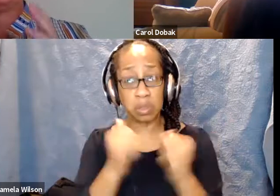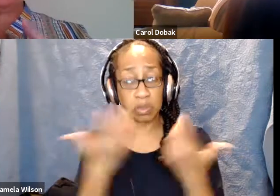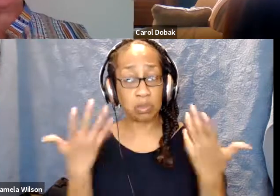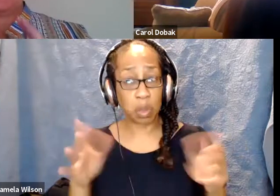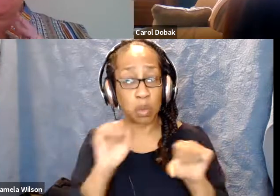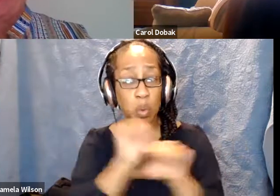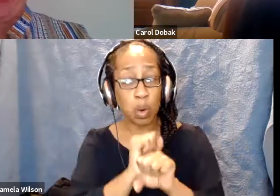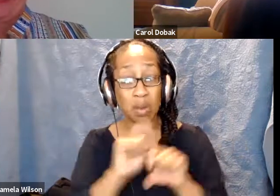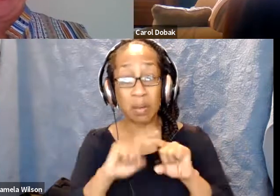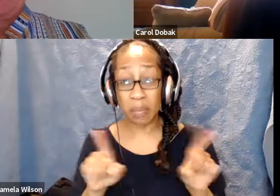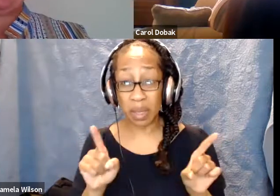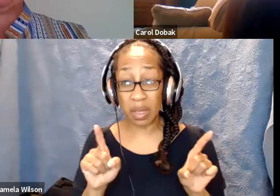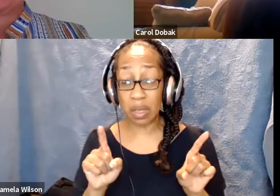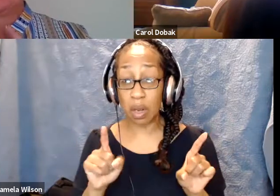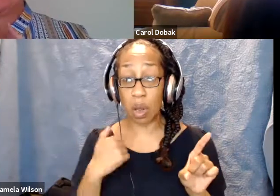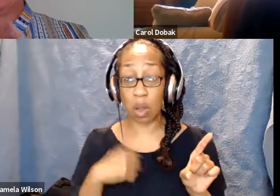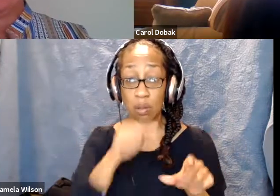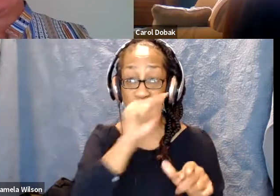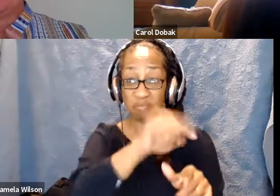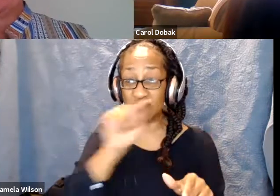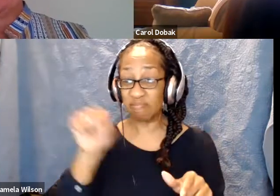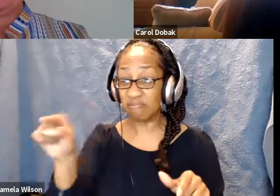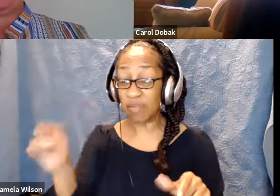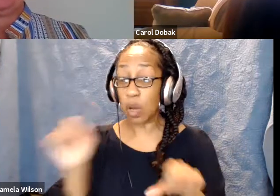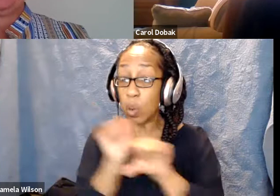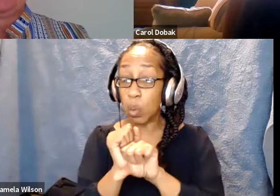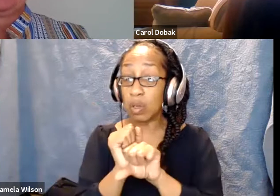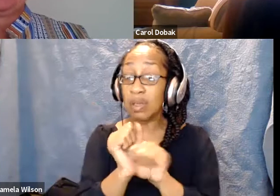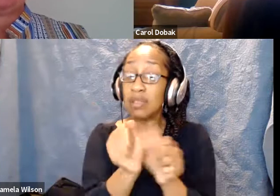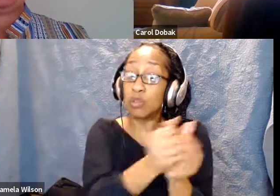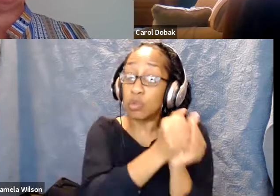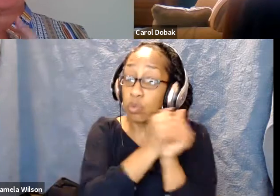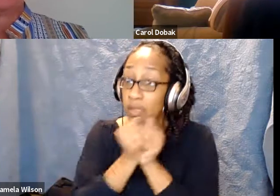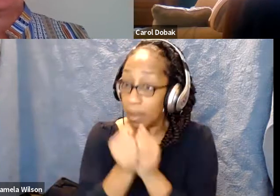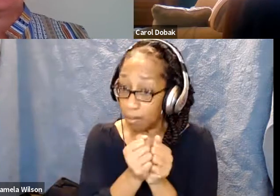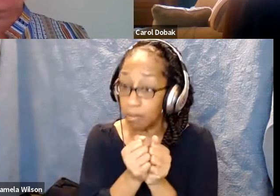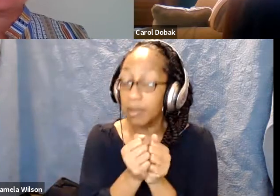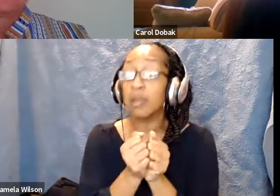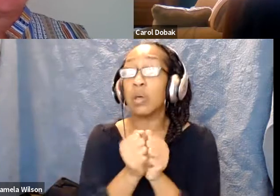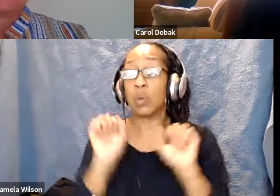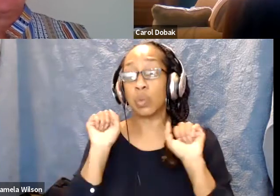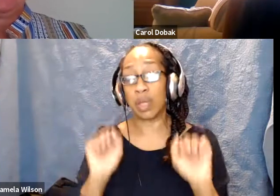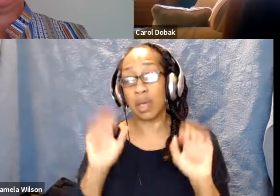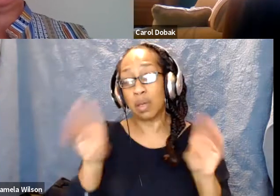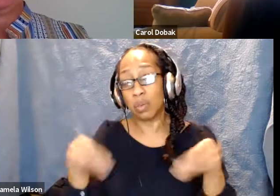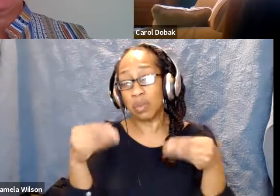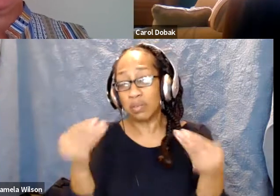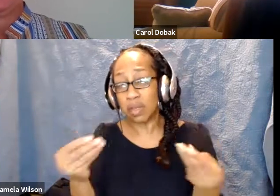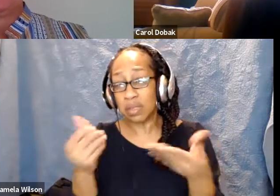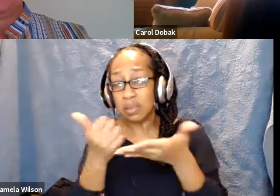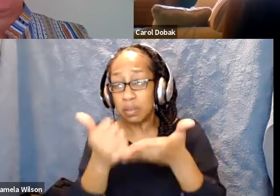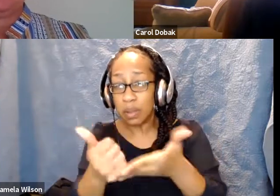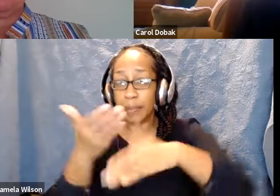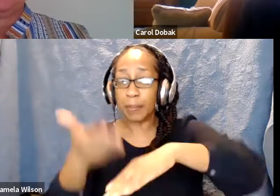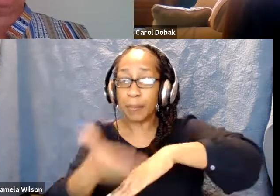are we doing the work together? And that's where we think that we can provide some enhancements and some